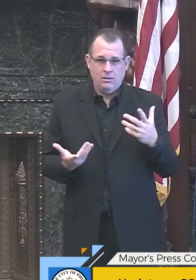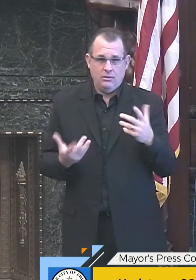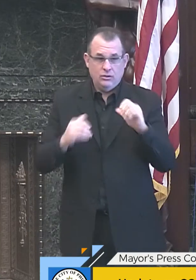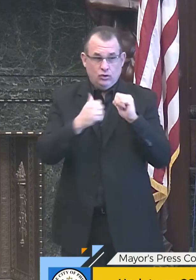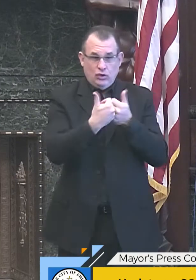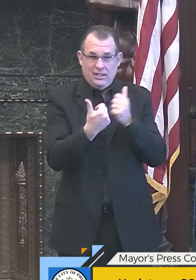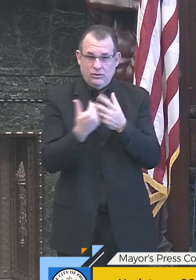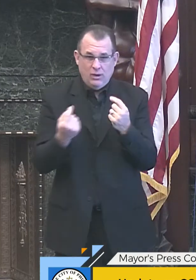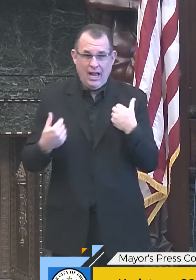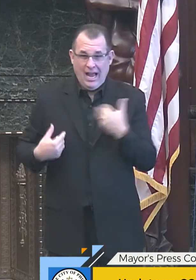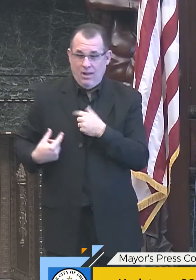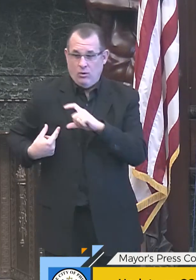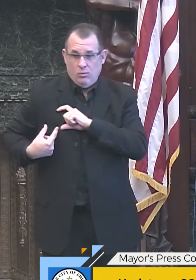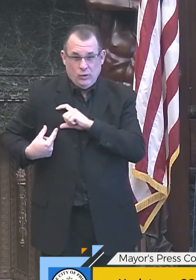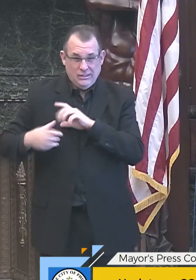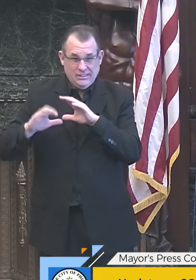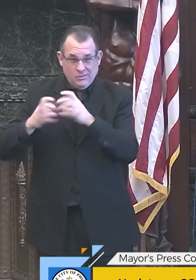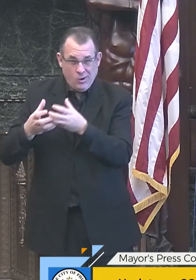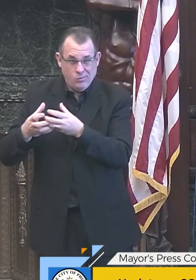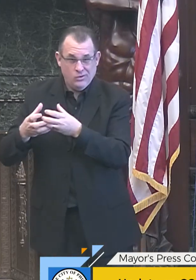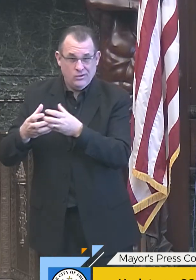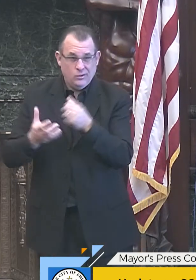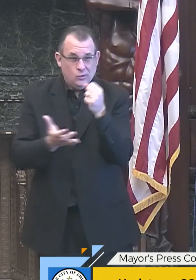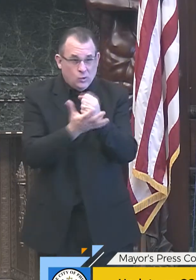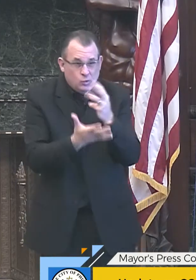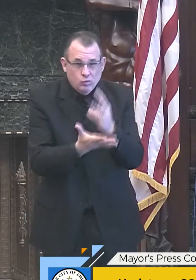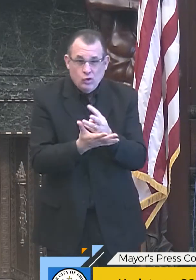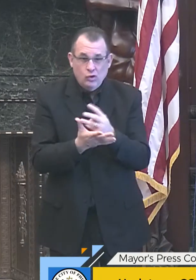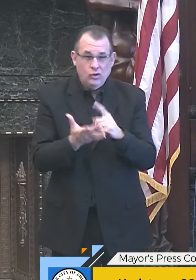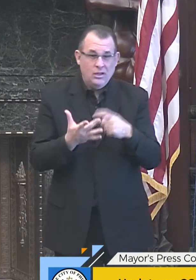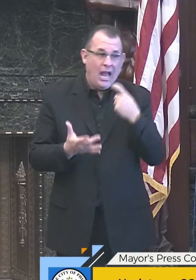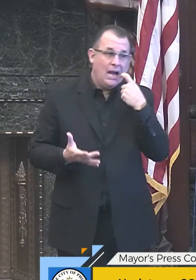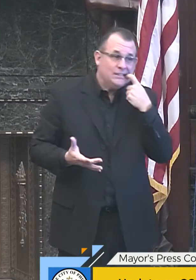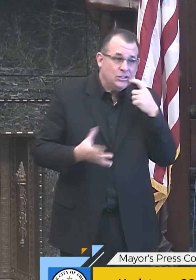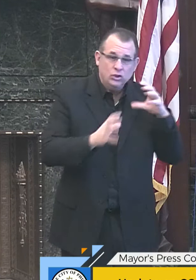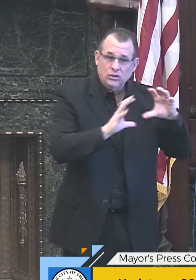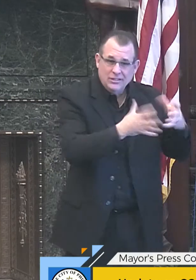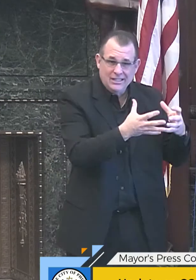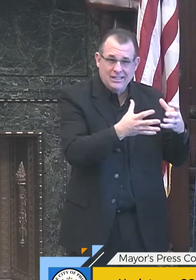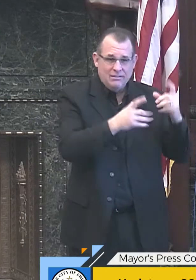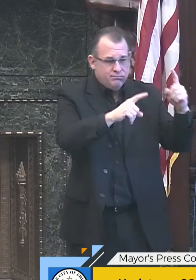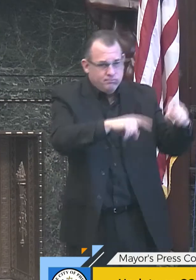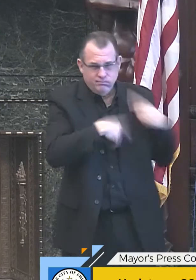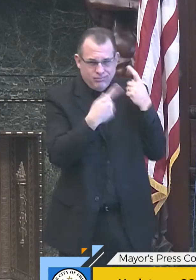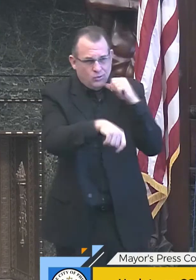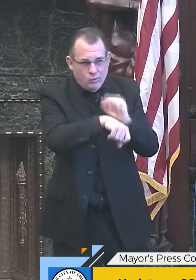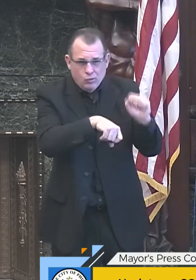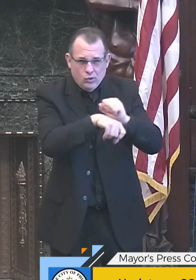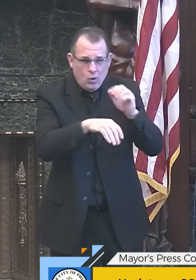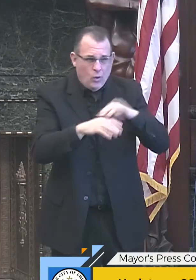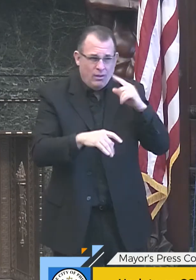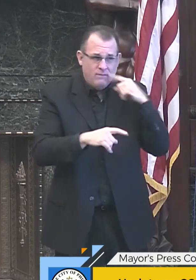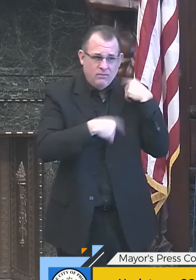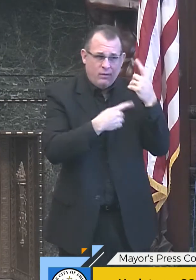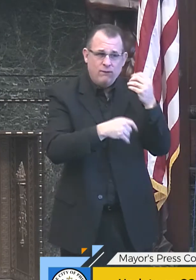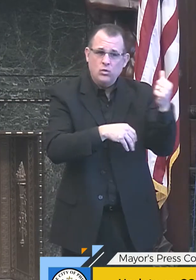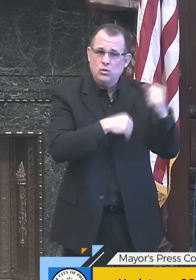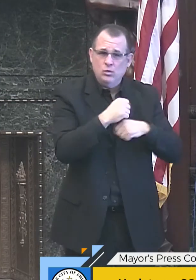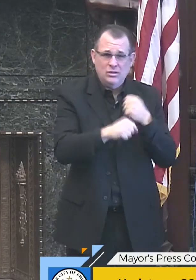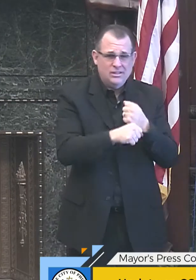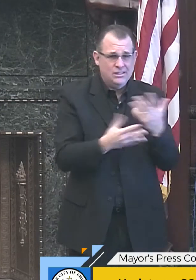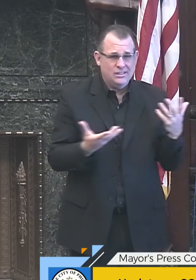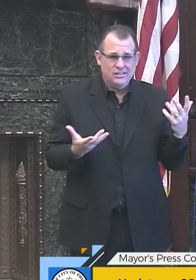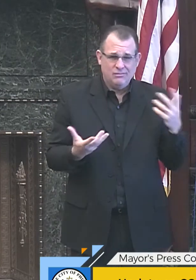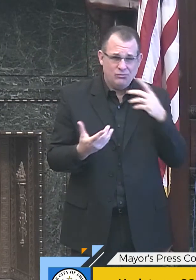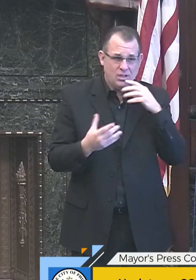department, our social workers, our addiction specialists have been working on for a couple of years. So in addition